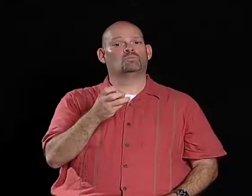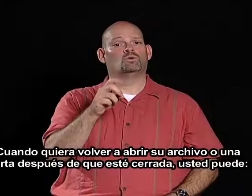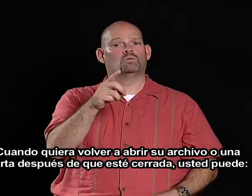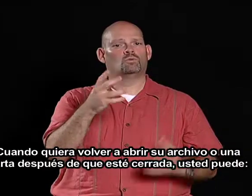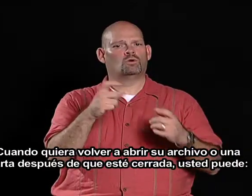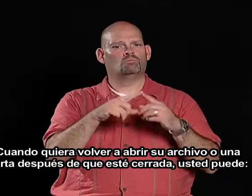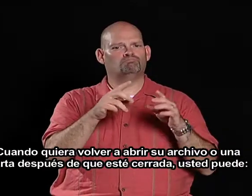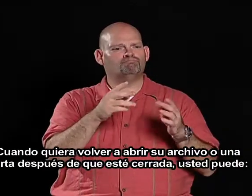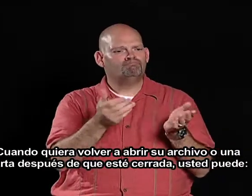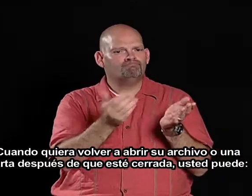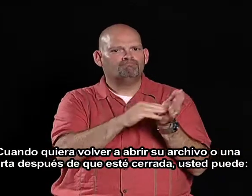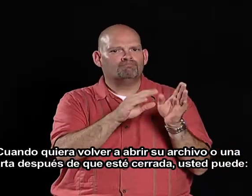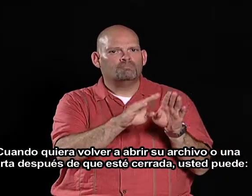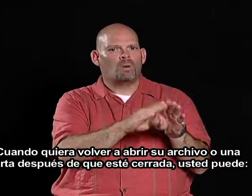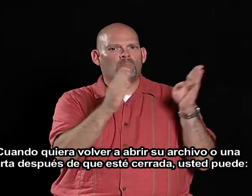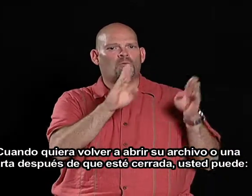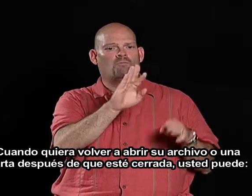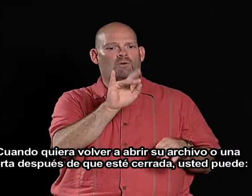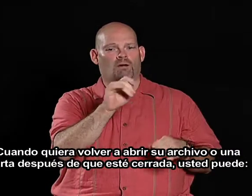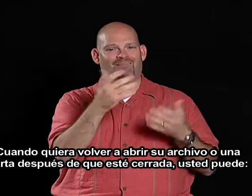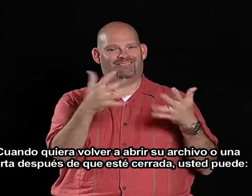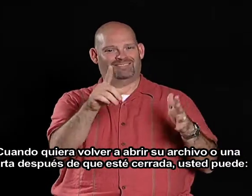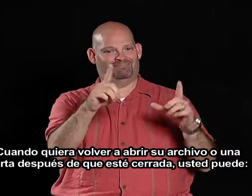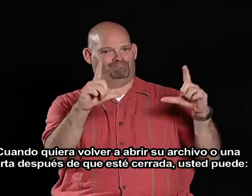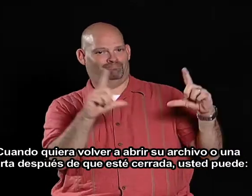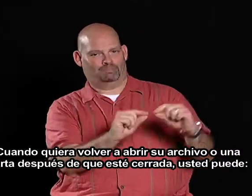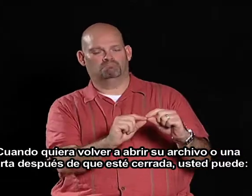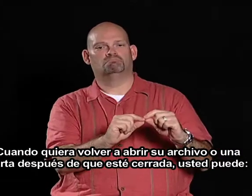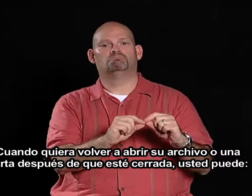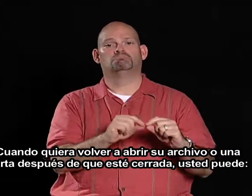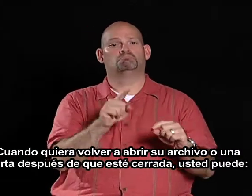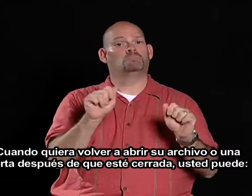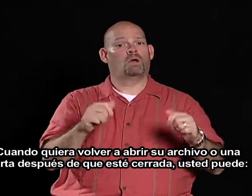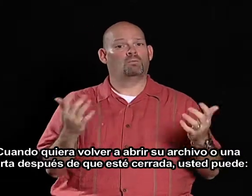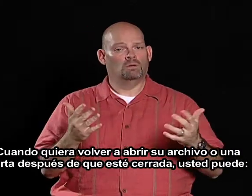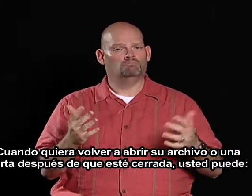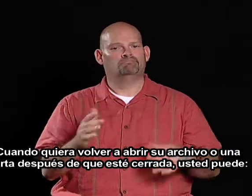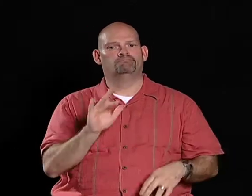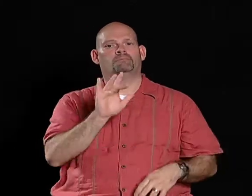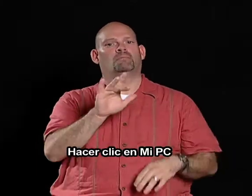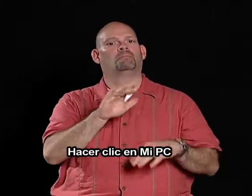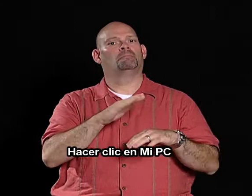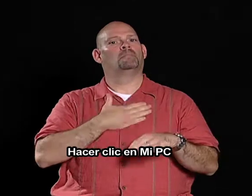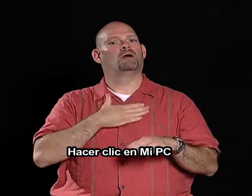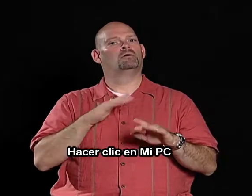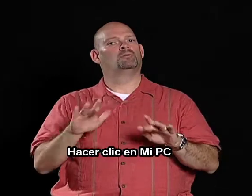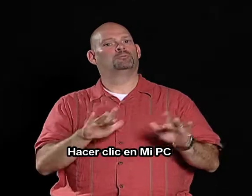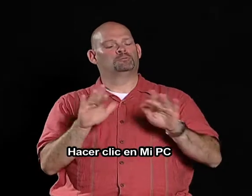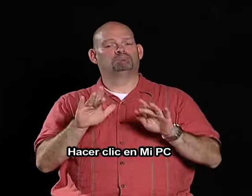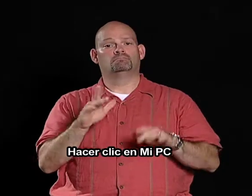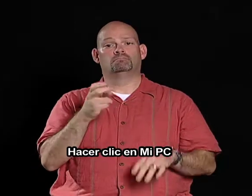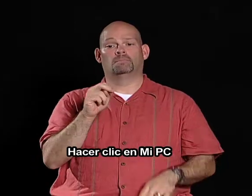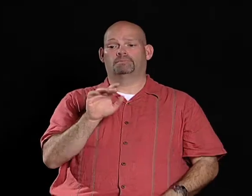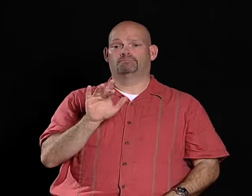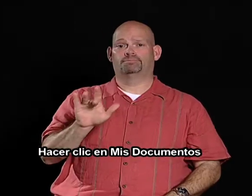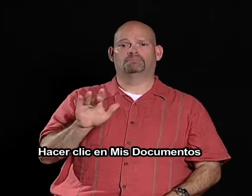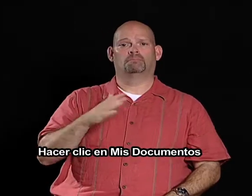When you want to reopen your file or letter after closed, you can click on My Computer, click on